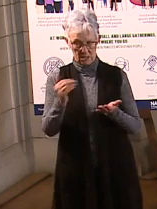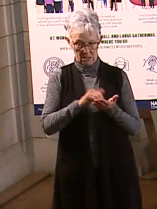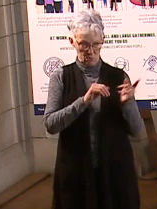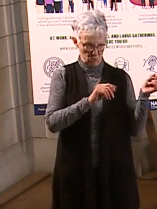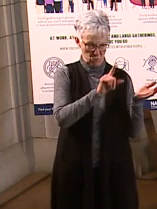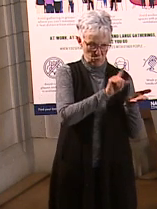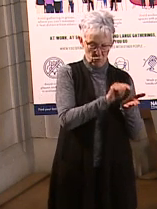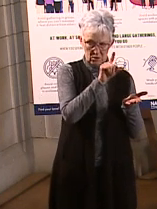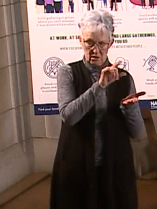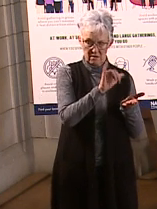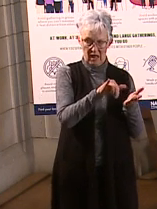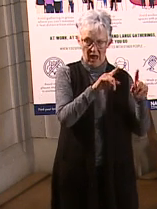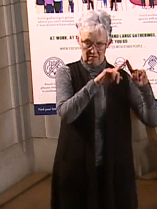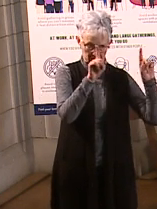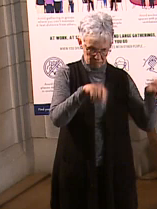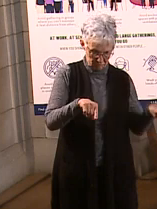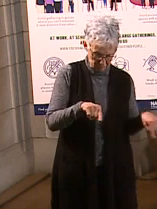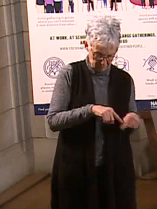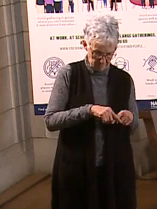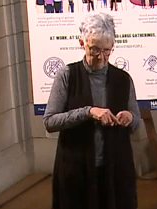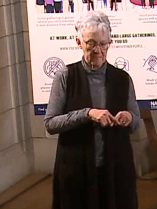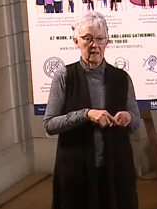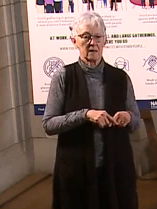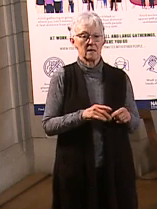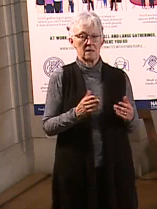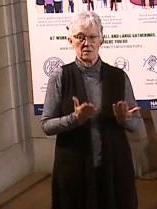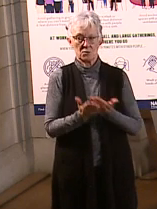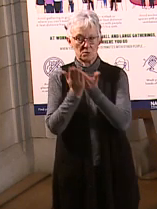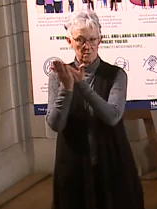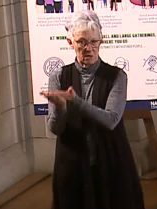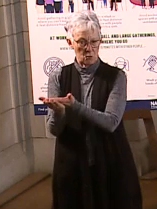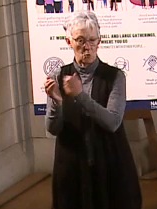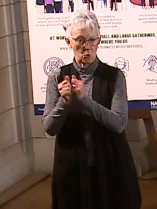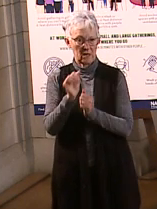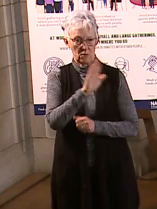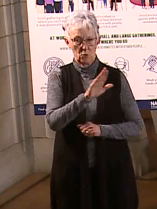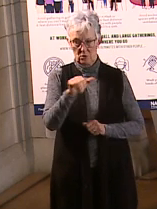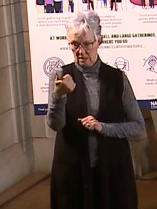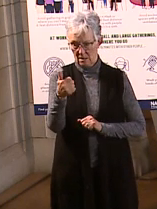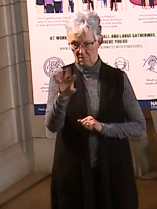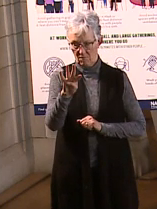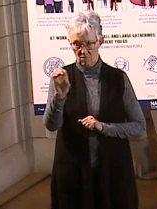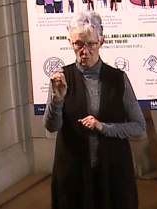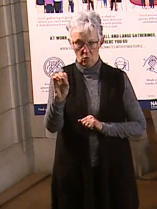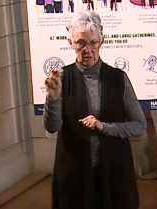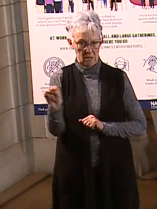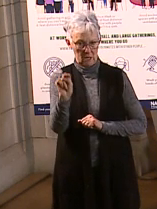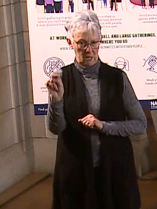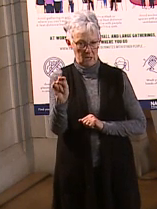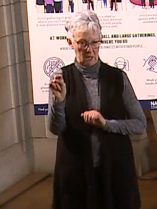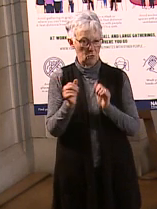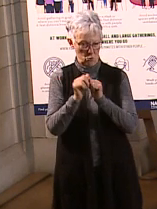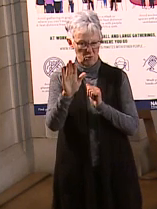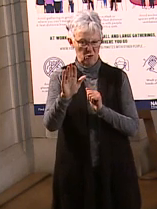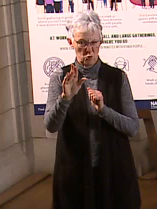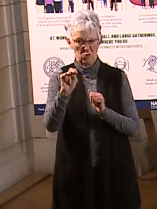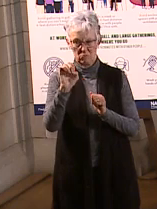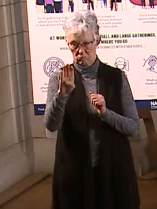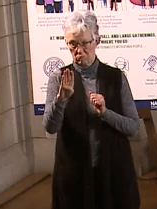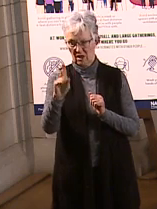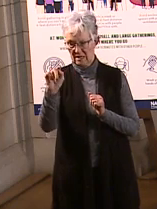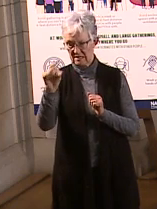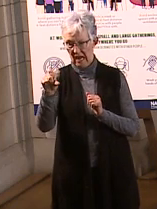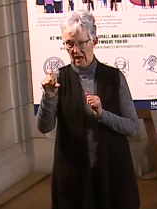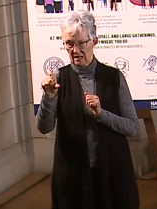this form and submit it with your 1040N, Nebraska income tax return. And then